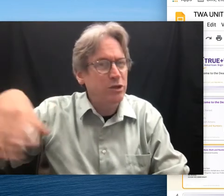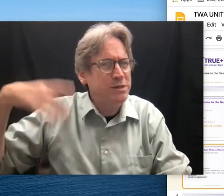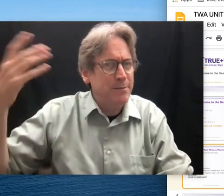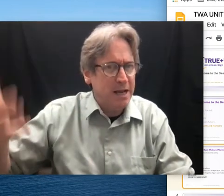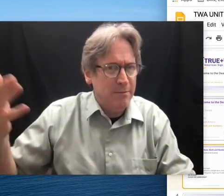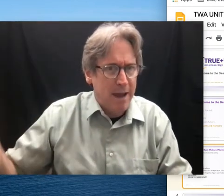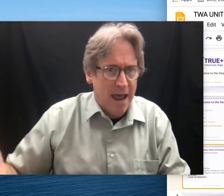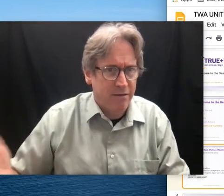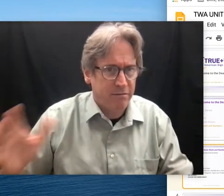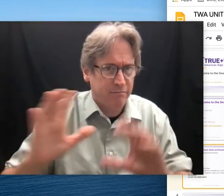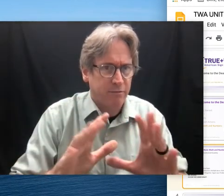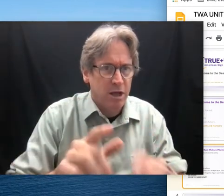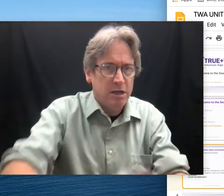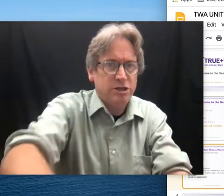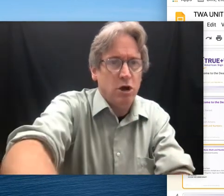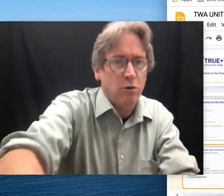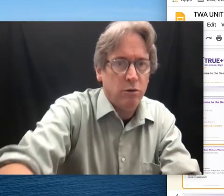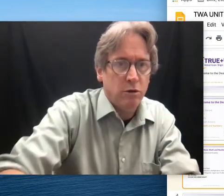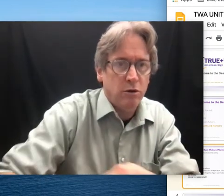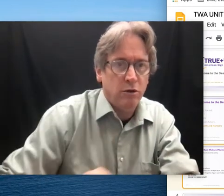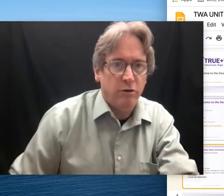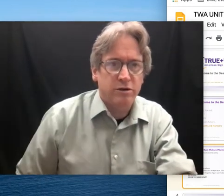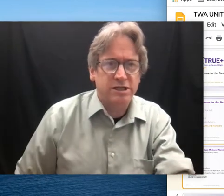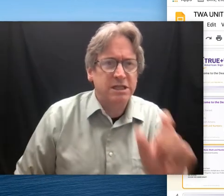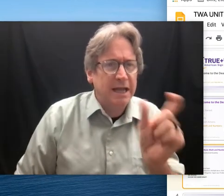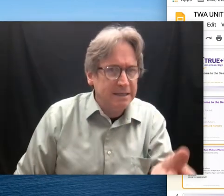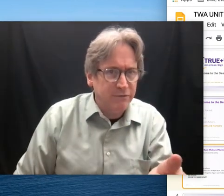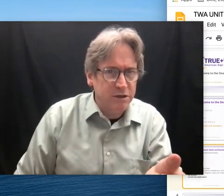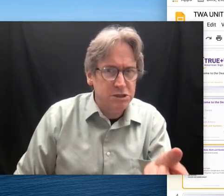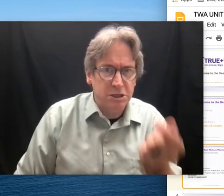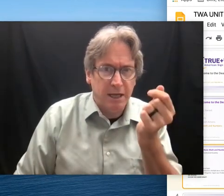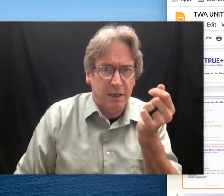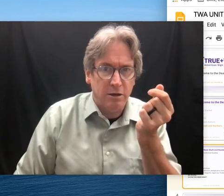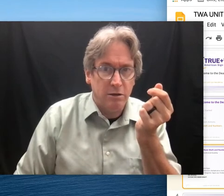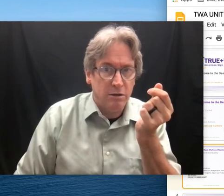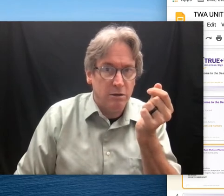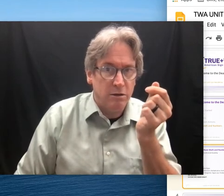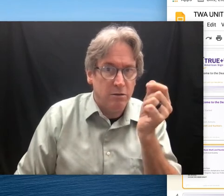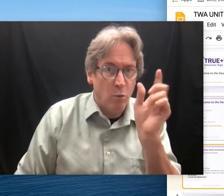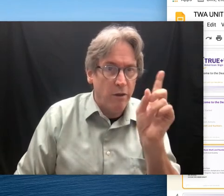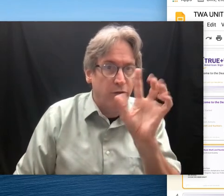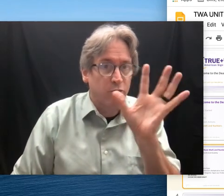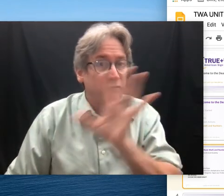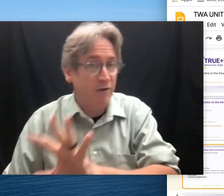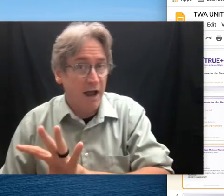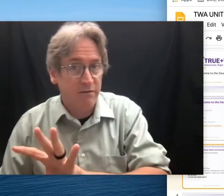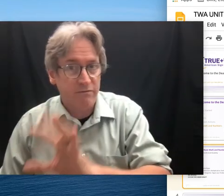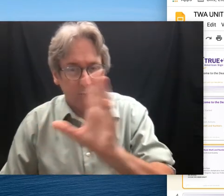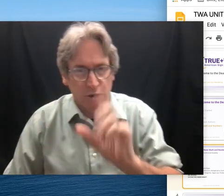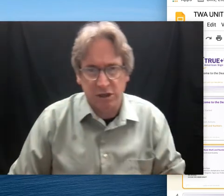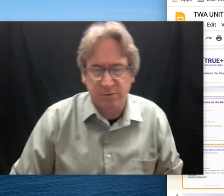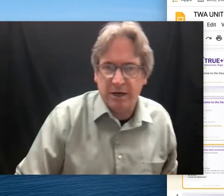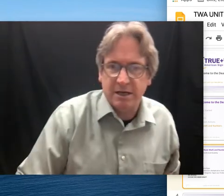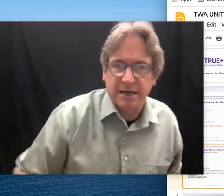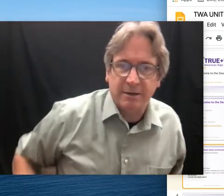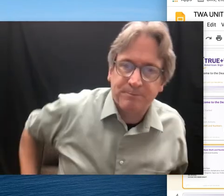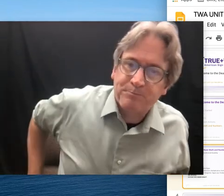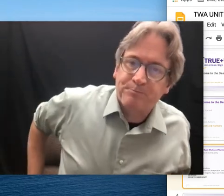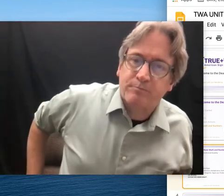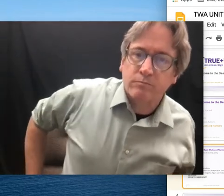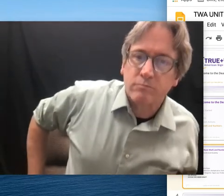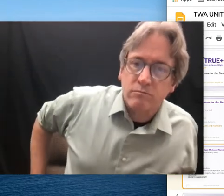we use them in math. So there's a slight difference in 1 through 5, which I'll explain in a